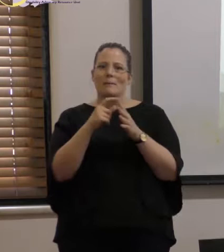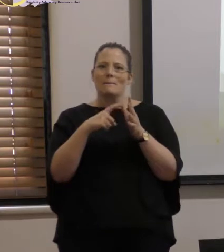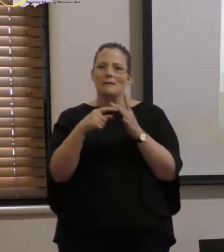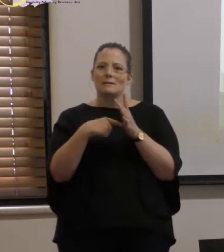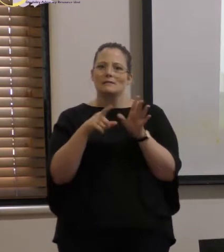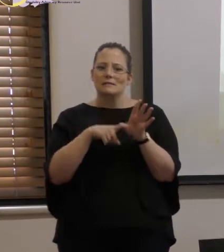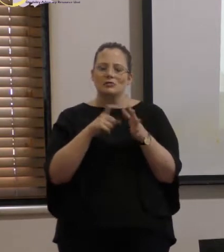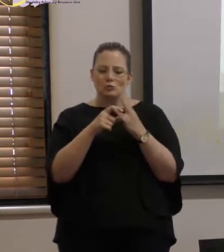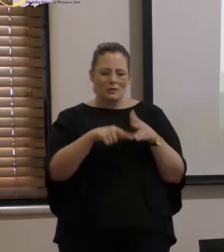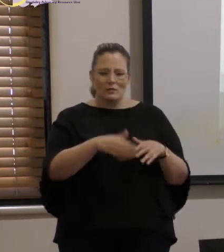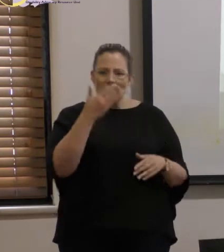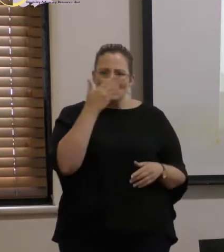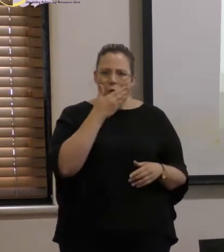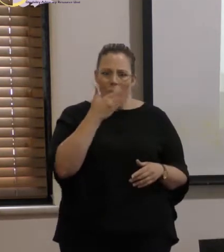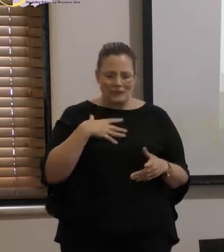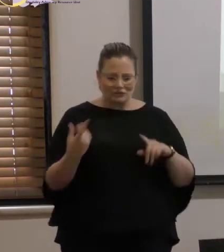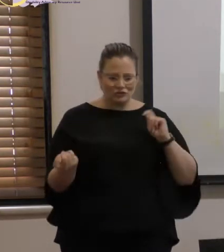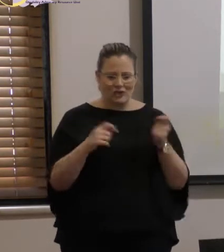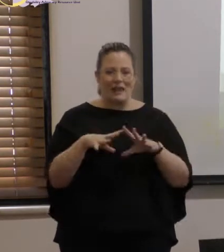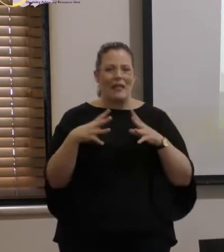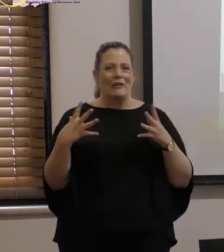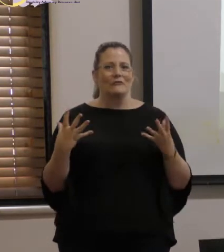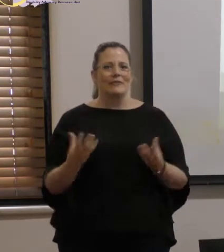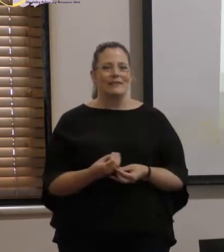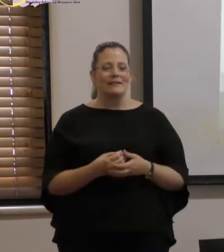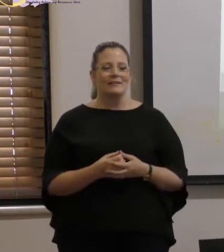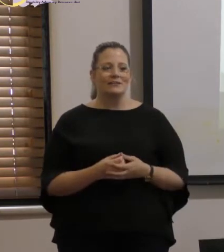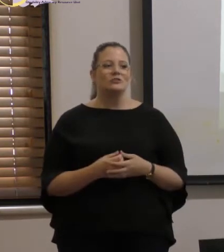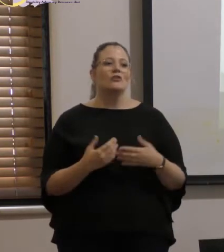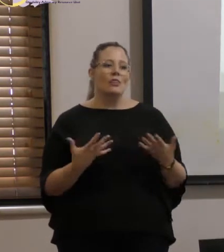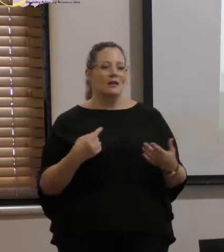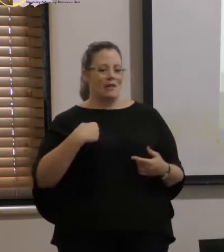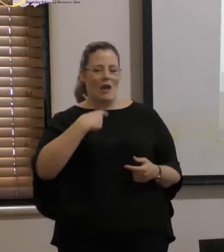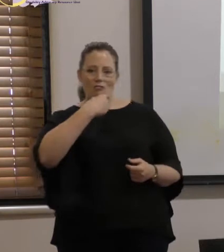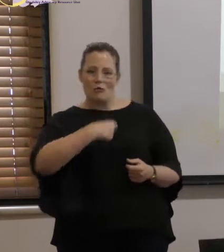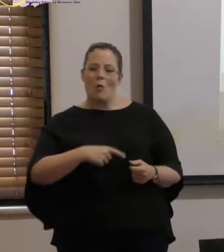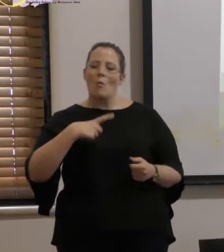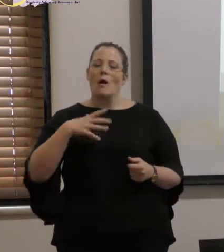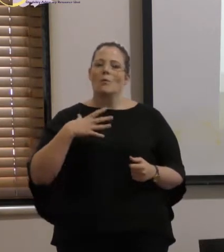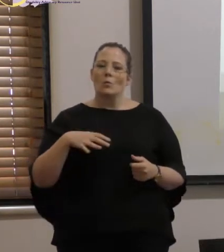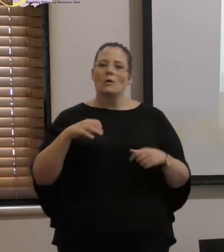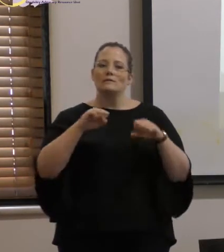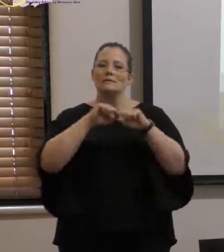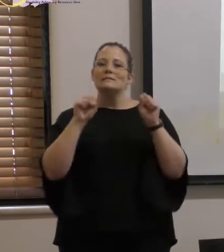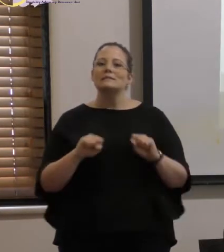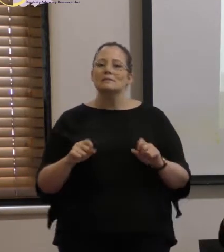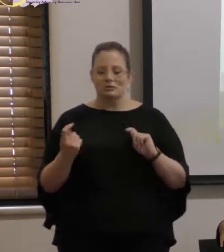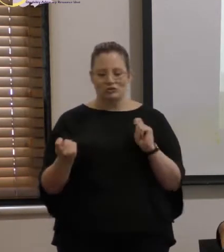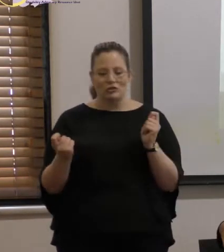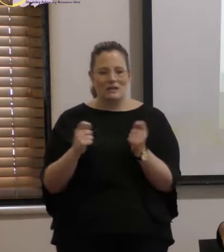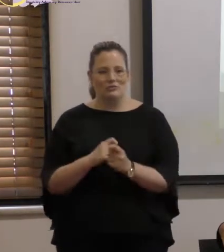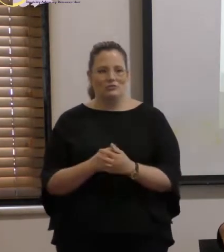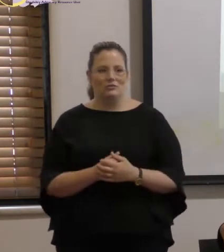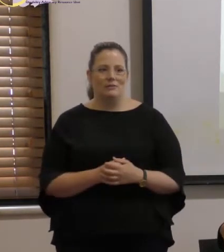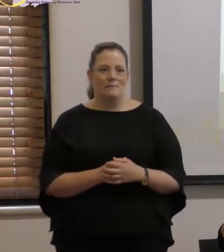to change everything that we do. So that's kind of our role around why we want system, so it doesn't, and even if they did, it may happen when